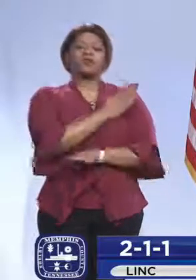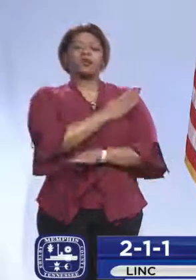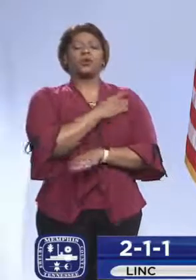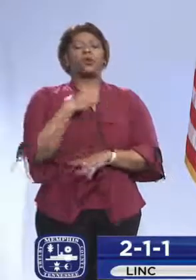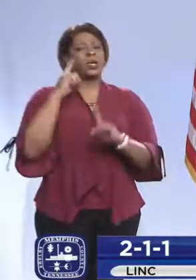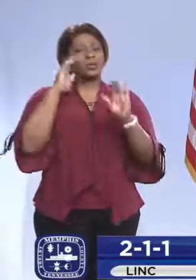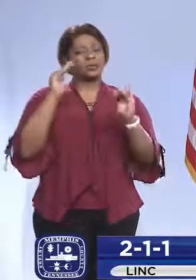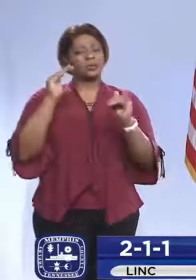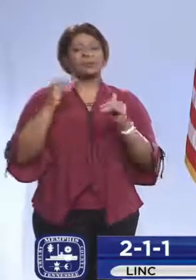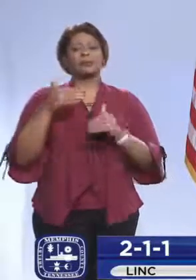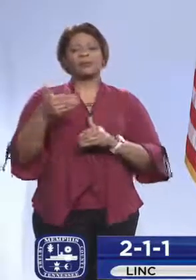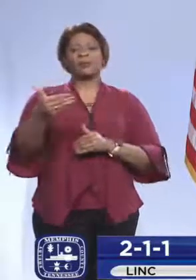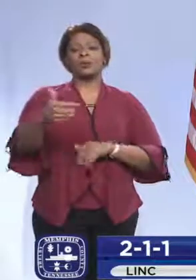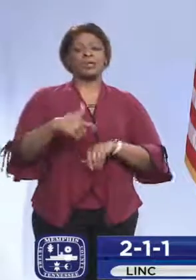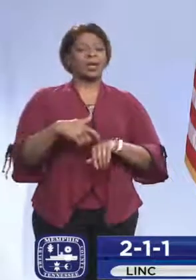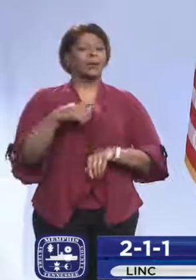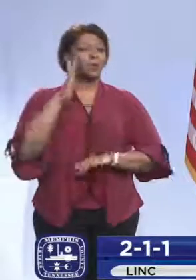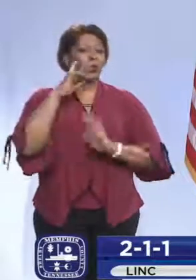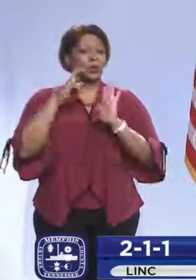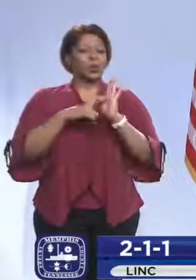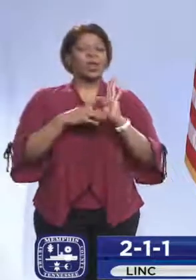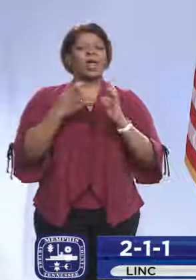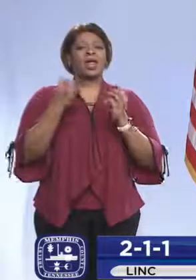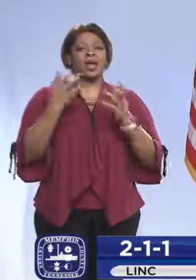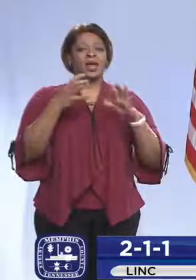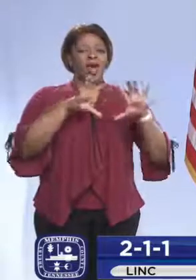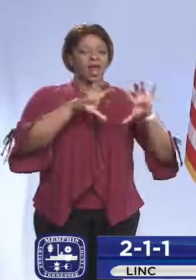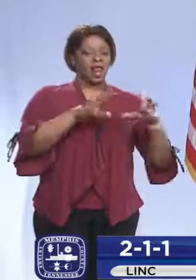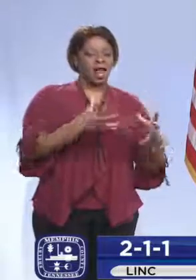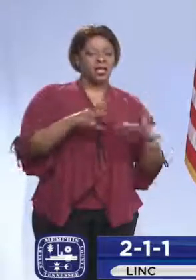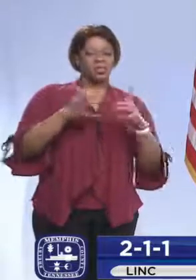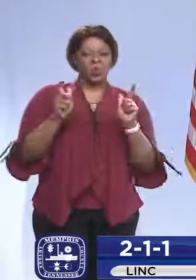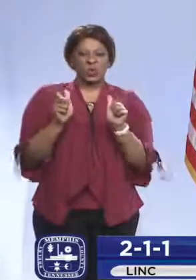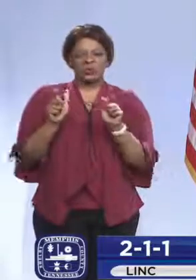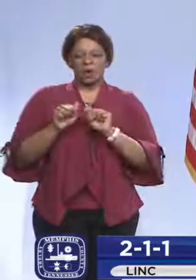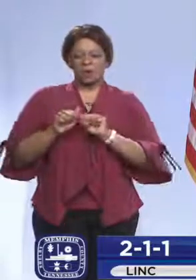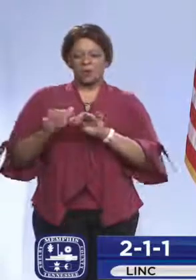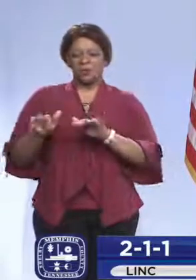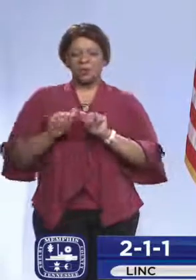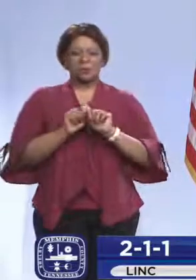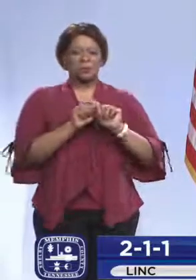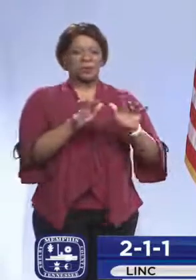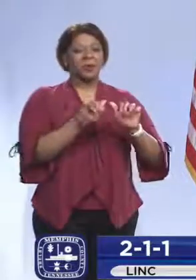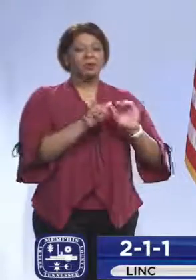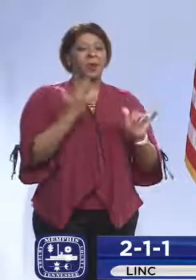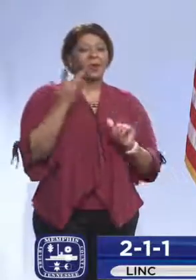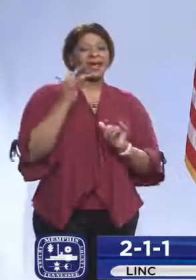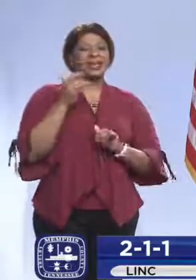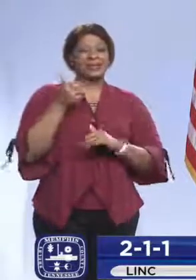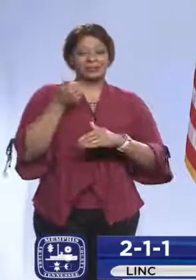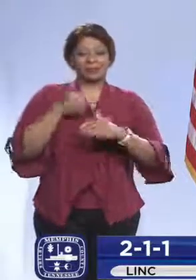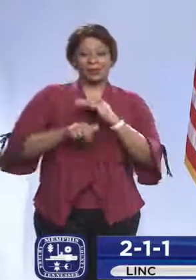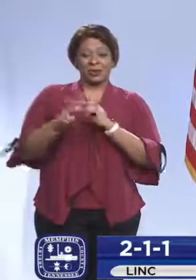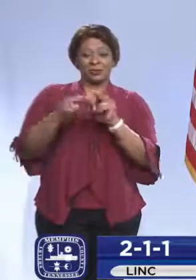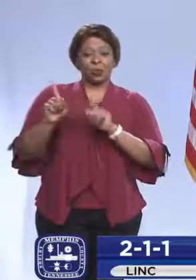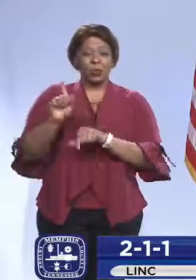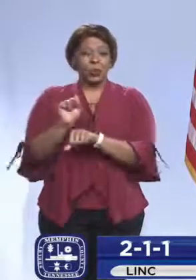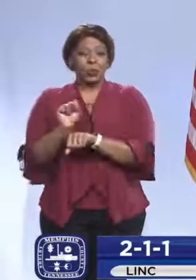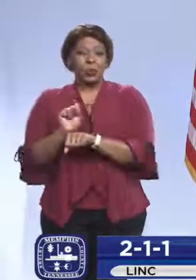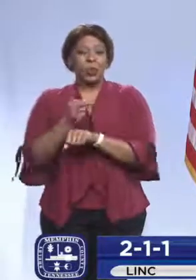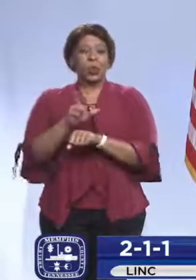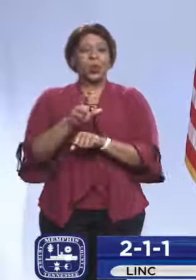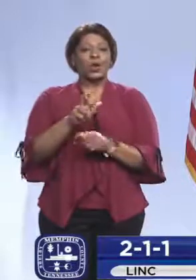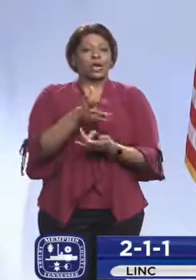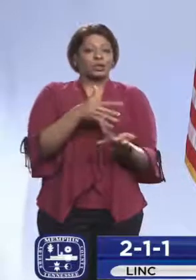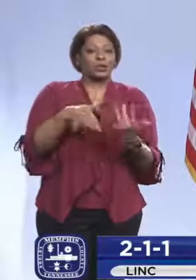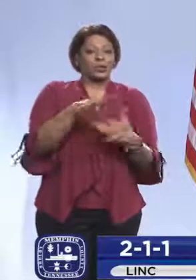anticipate over time that you will see many clusters or small outbreaks that really have to do with places of employment or social